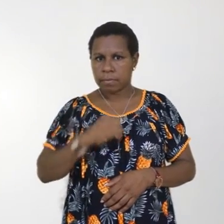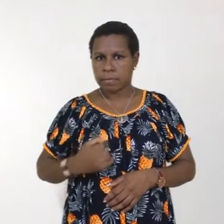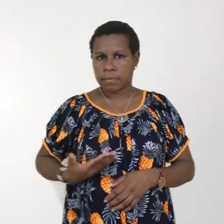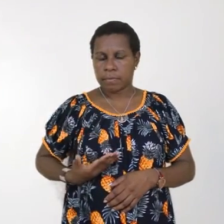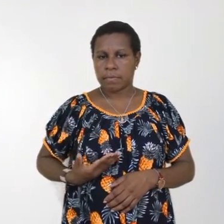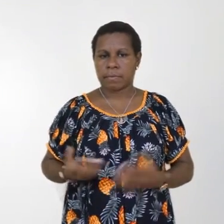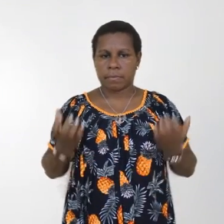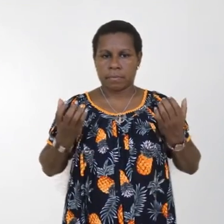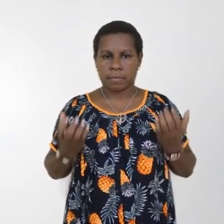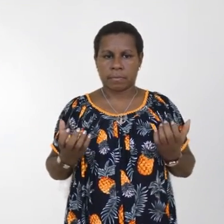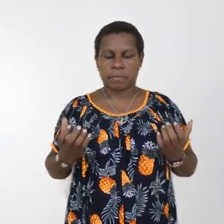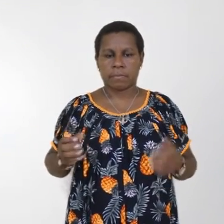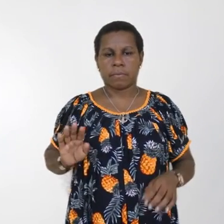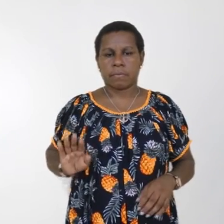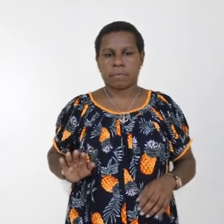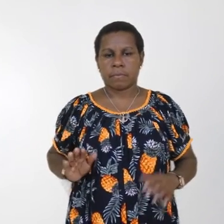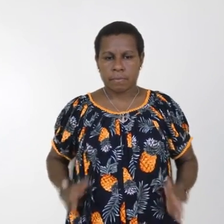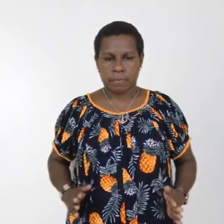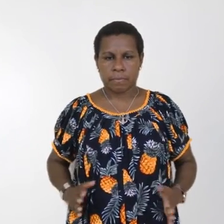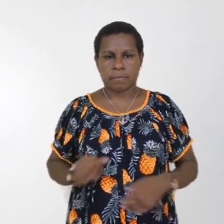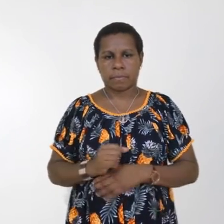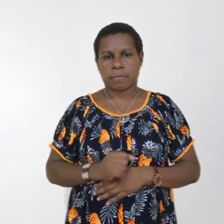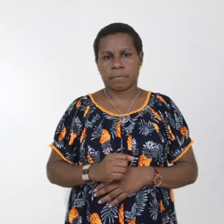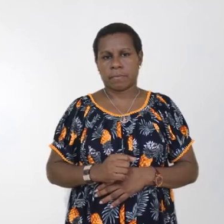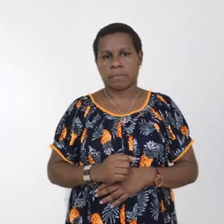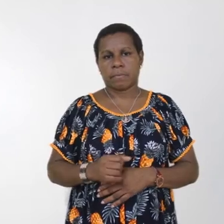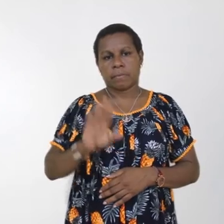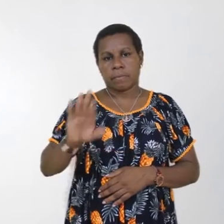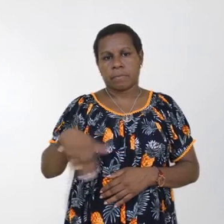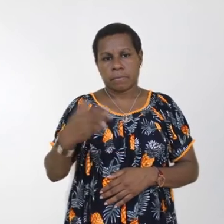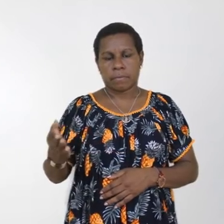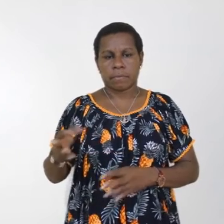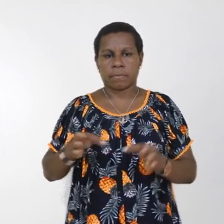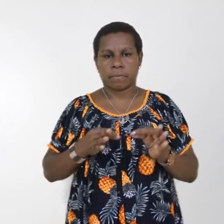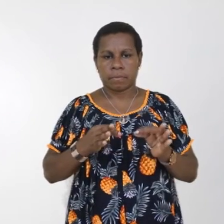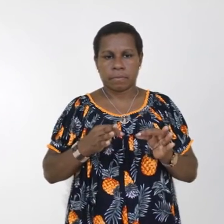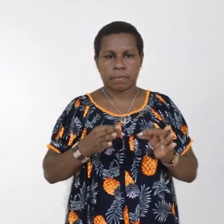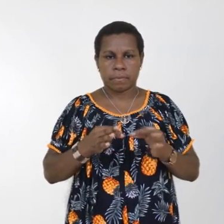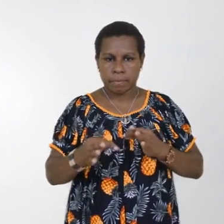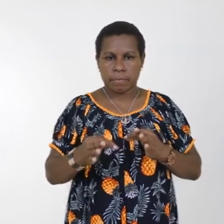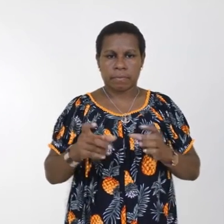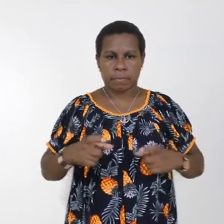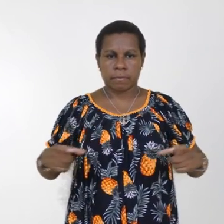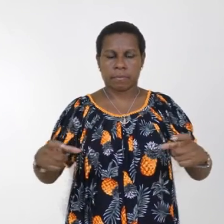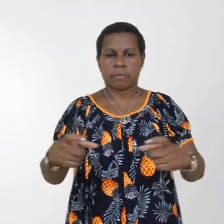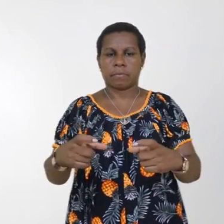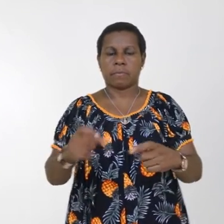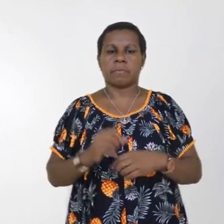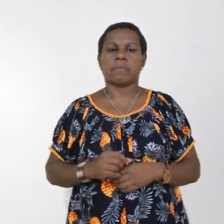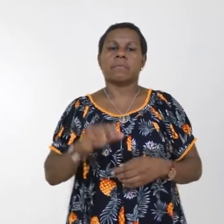disability. Second disaster plan belong community or school long gisim halivim long government.